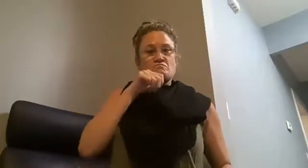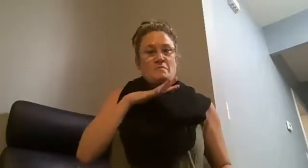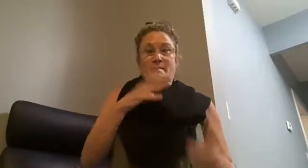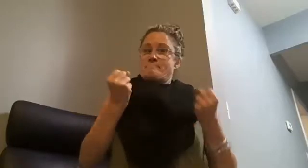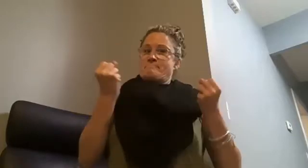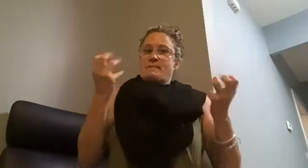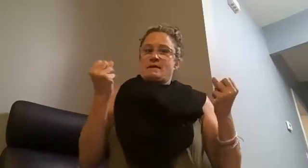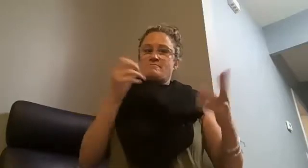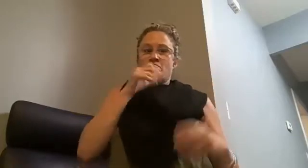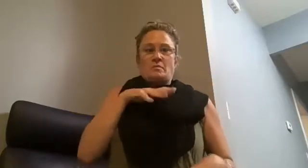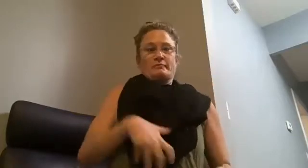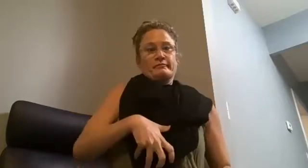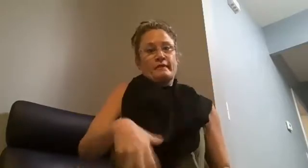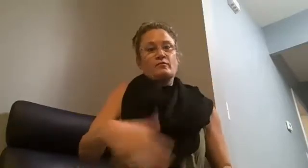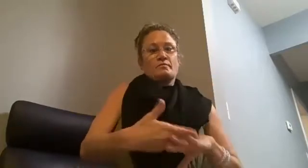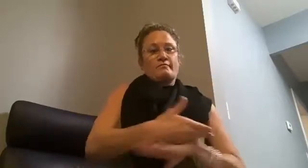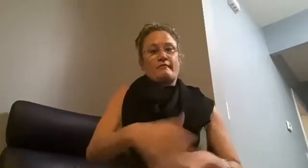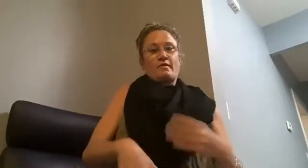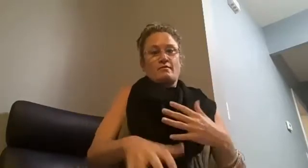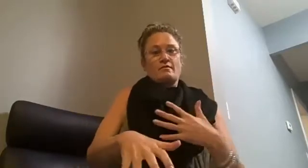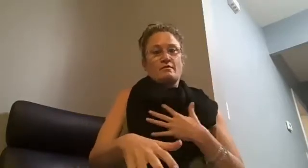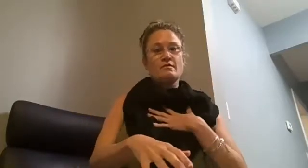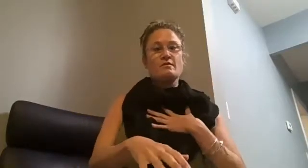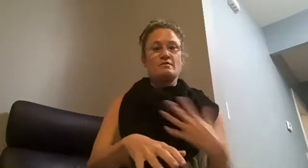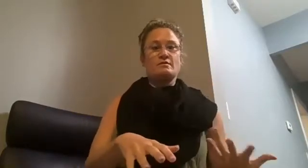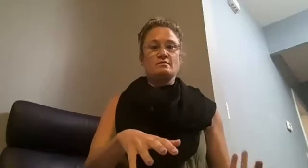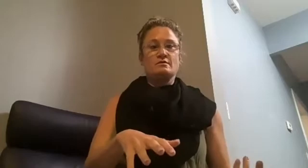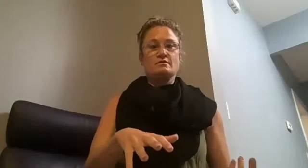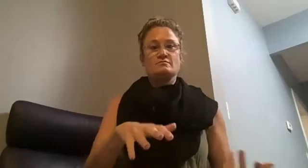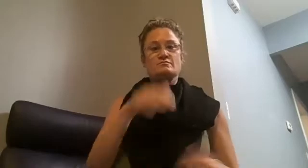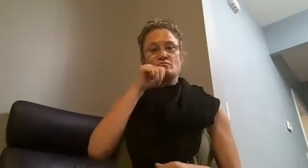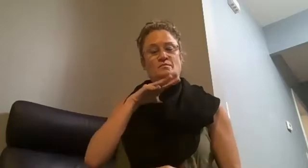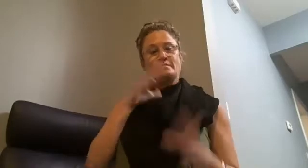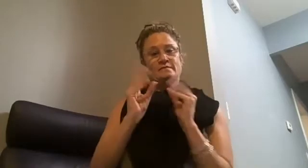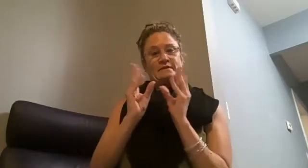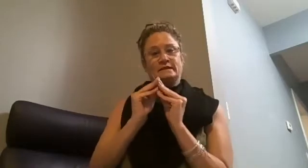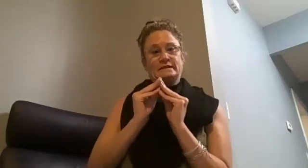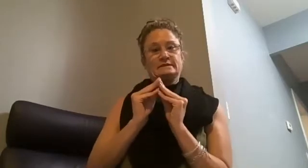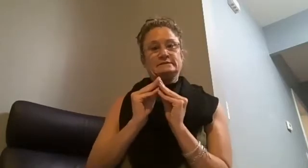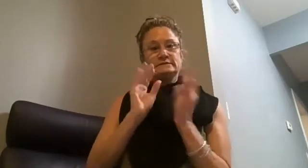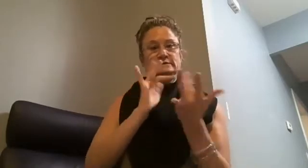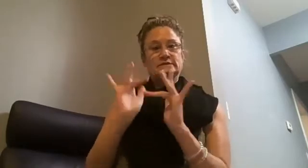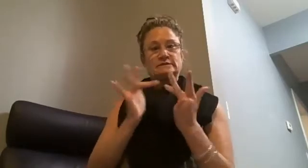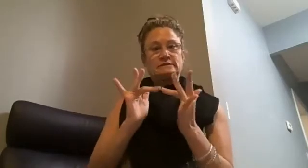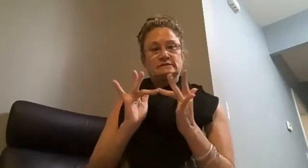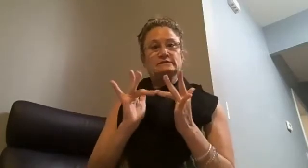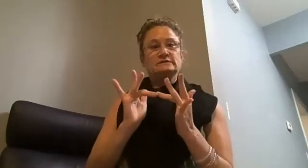women, or previously pregnant women, I should say. And in fact, the women's meeting that meets online that's sort of connected to this group is